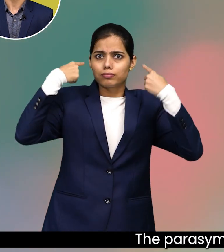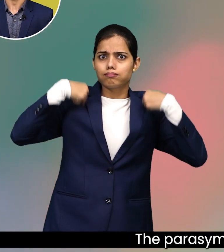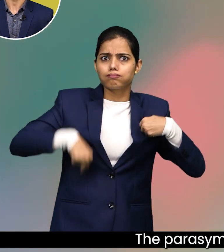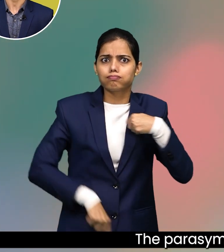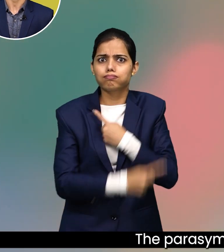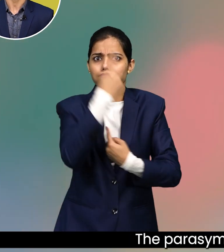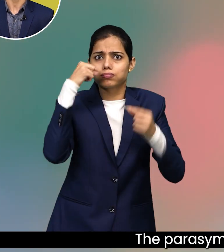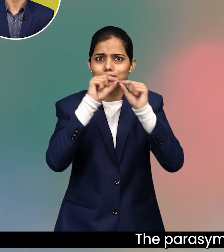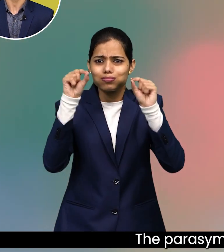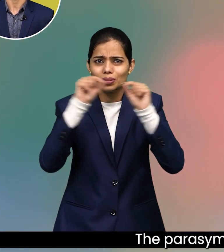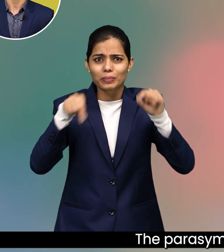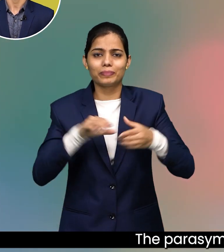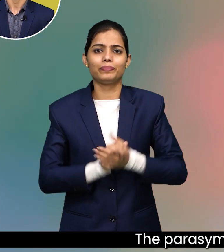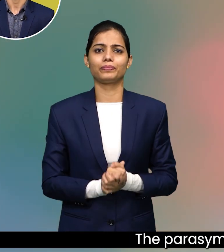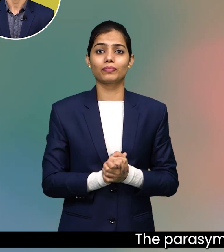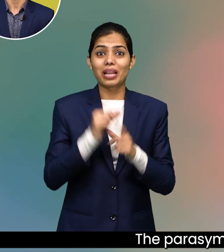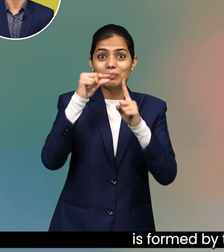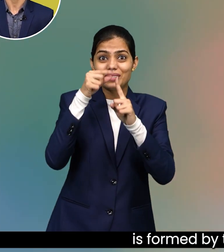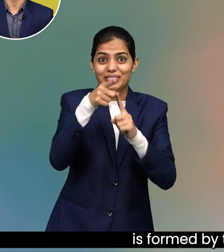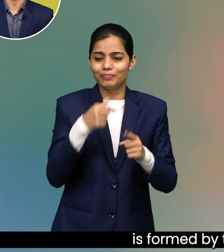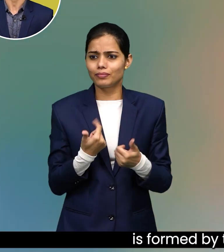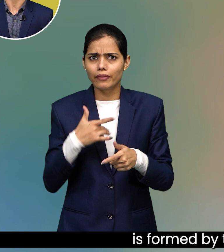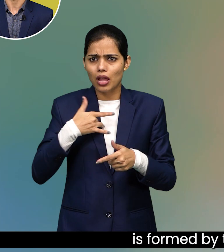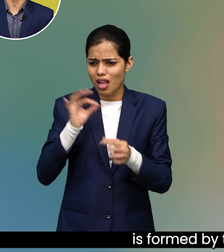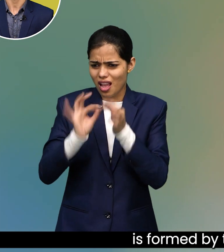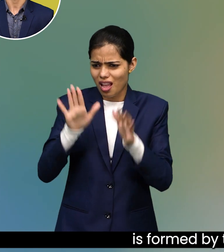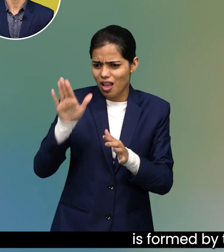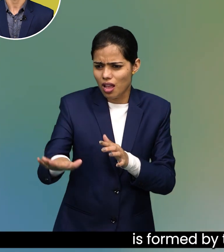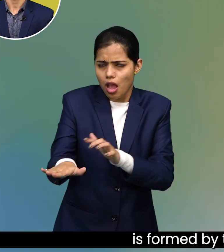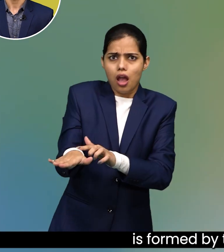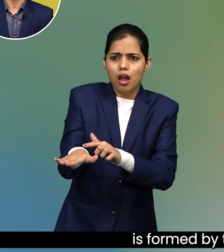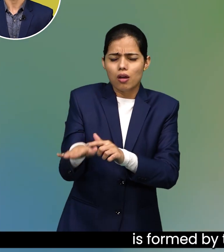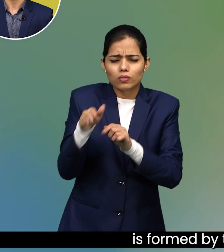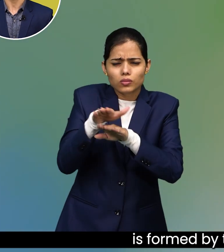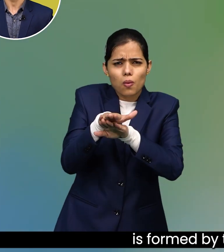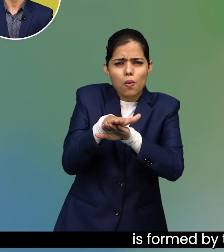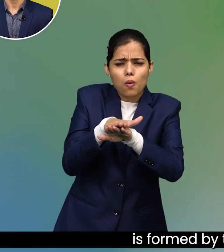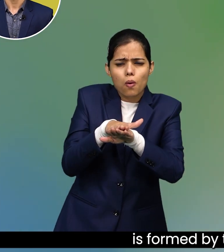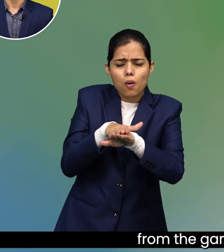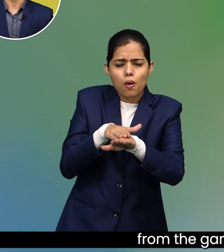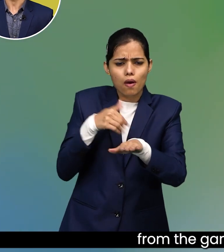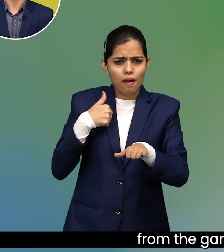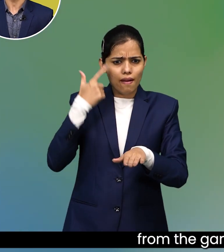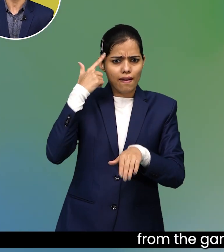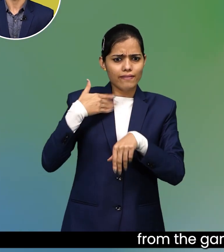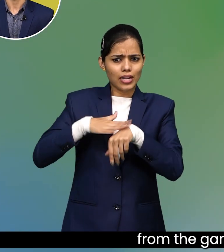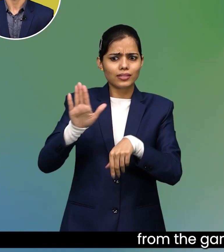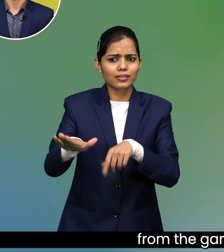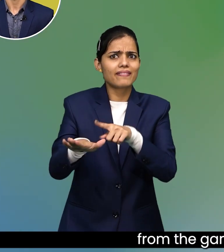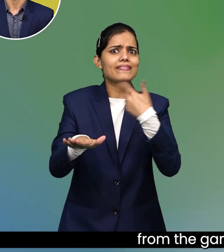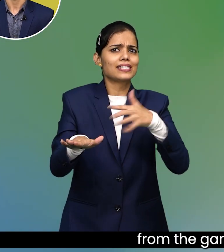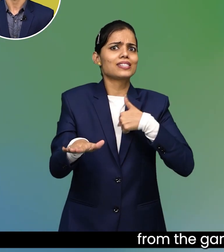The parasympathetic system is formed by the nerves arising from the